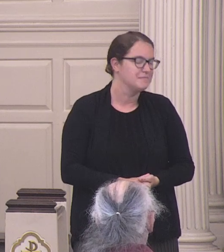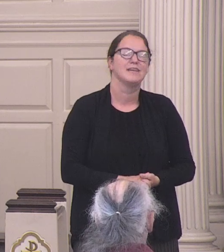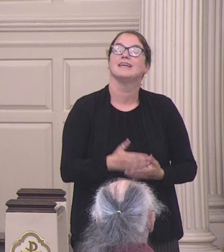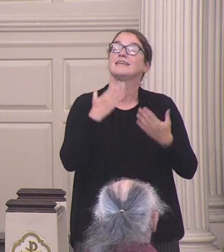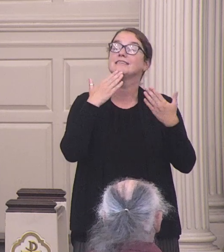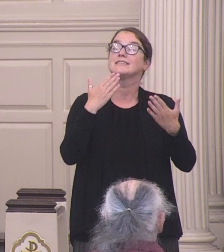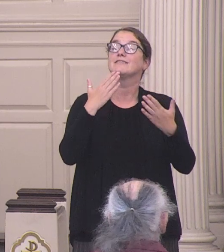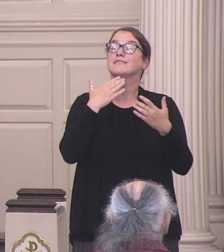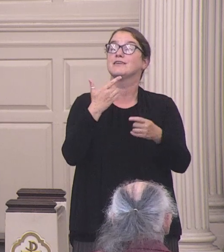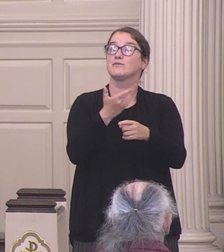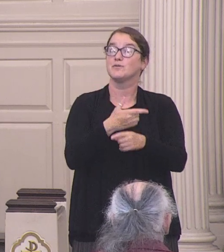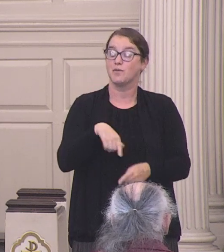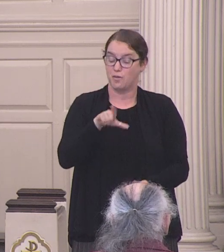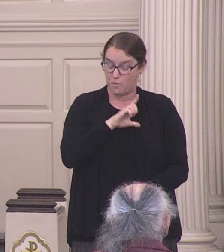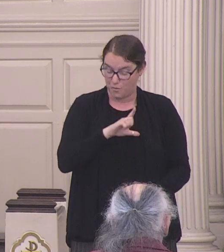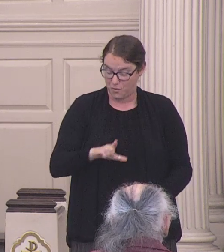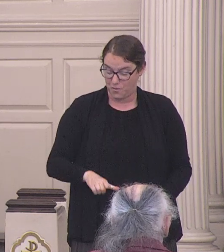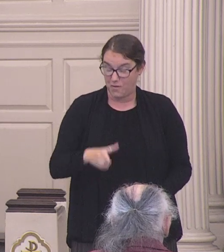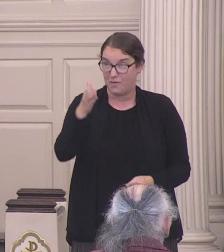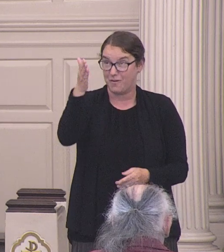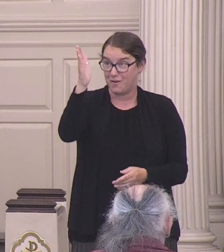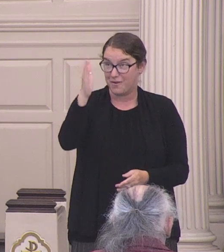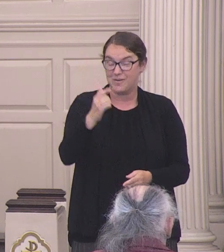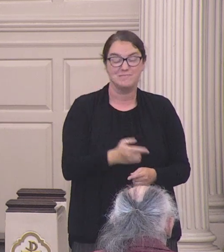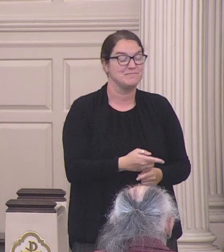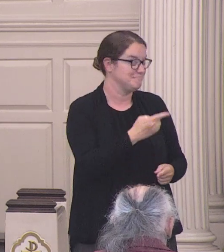Let us give thanks to the Lord our God.